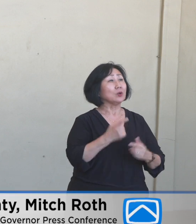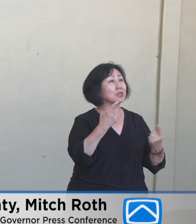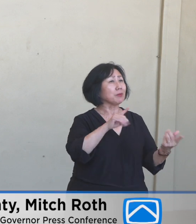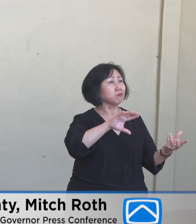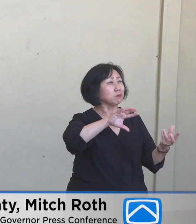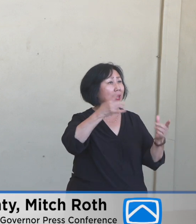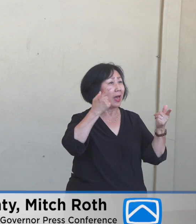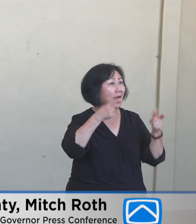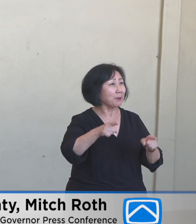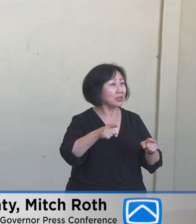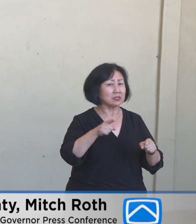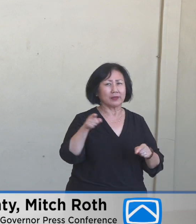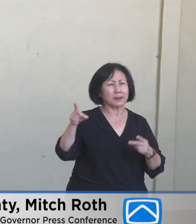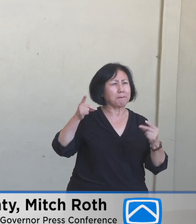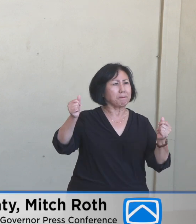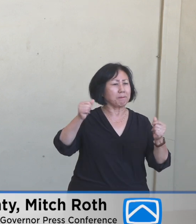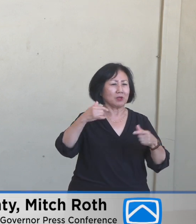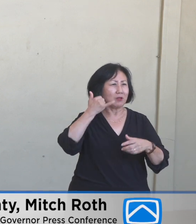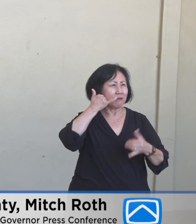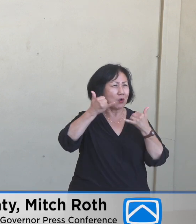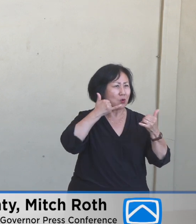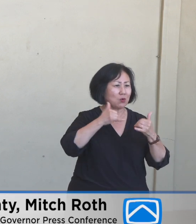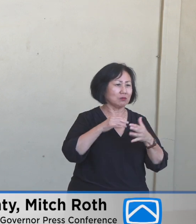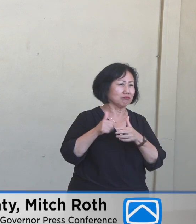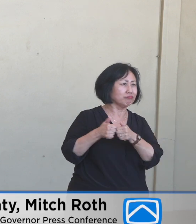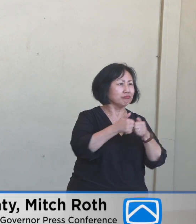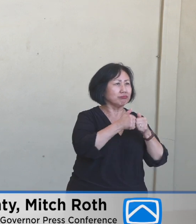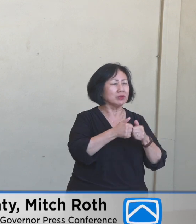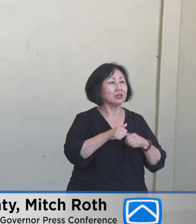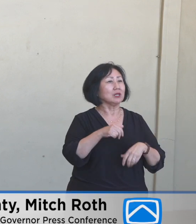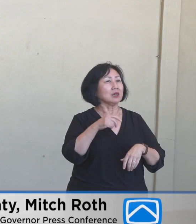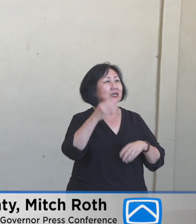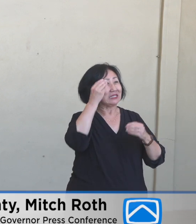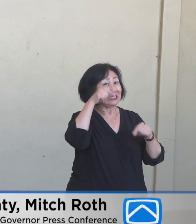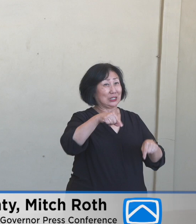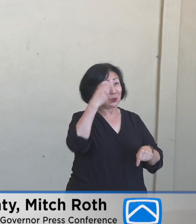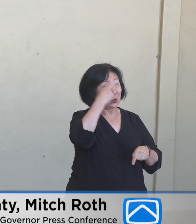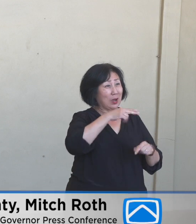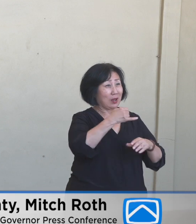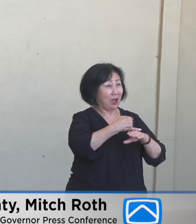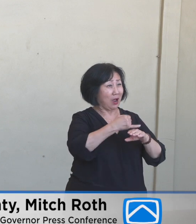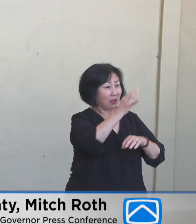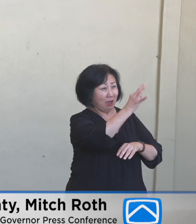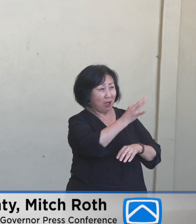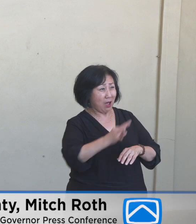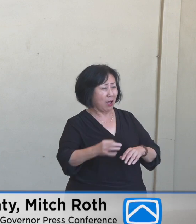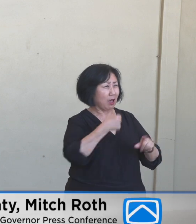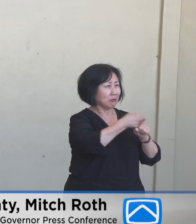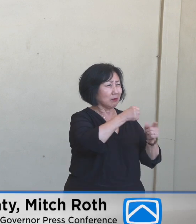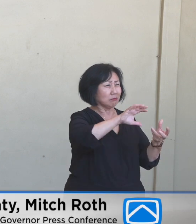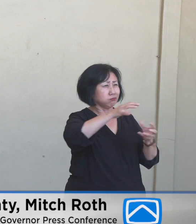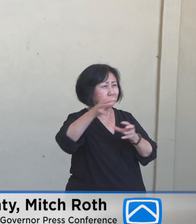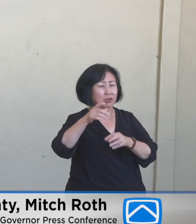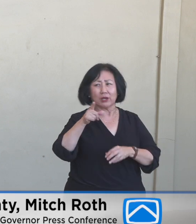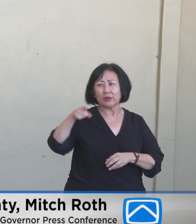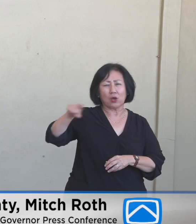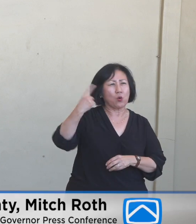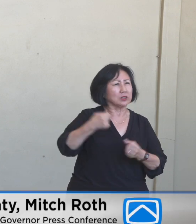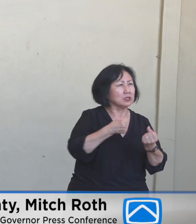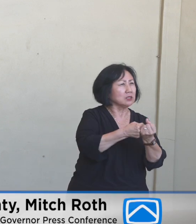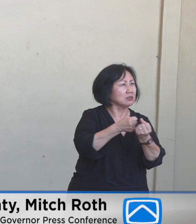they're on the phone calling up. So, Hawaiʻi Island, we've had a lot of things, and these guys have always offered their support,